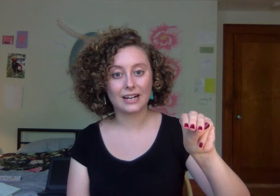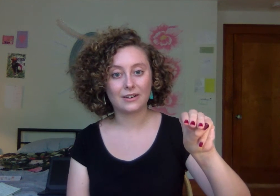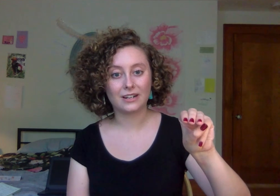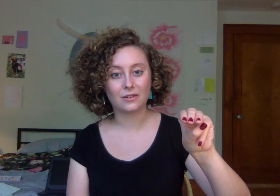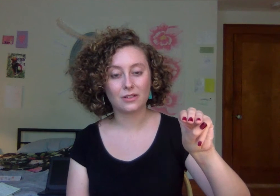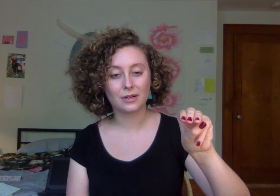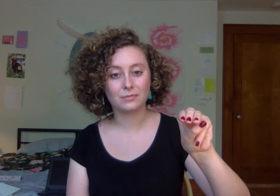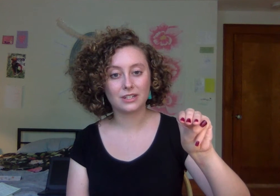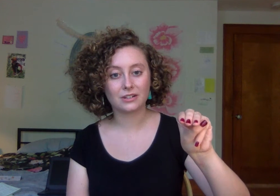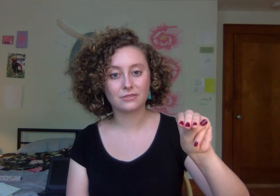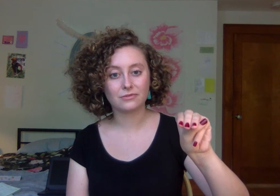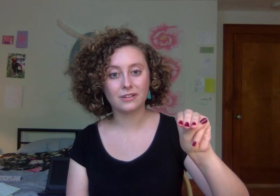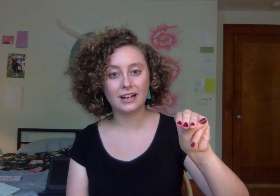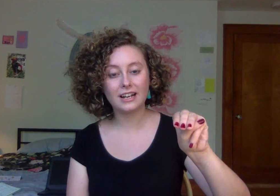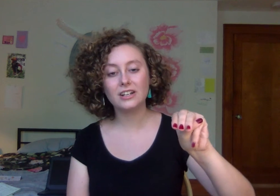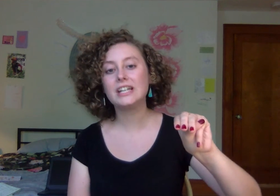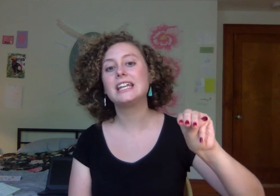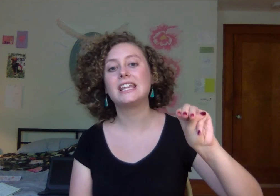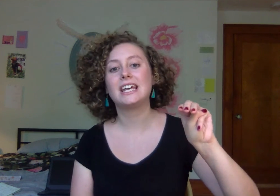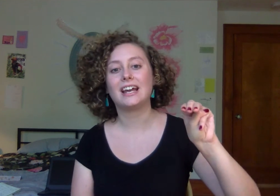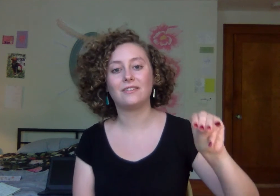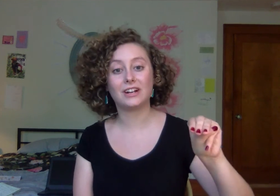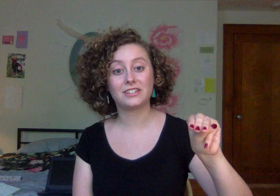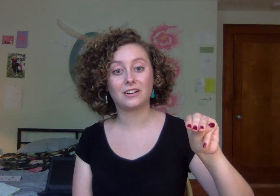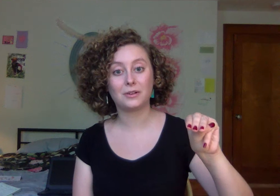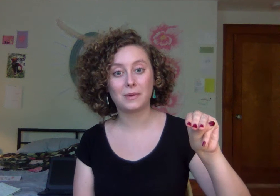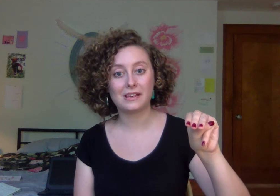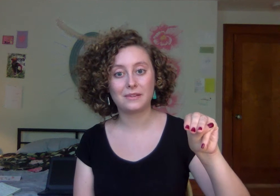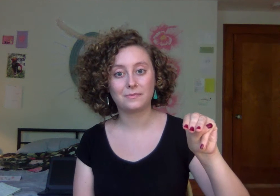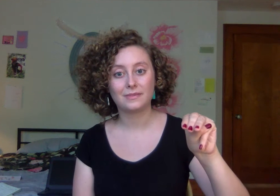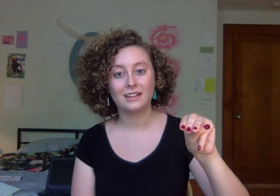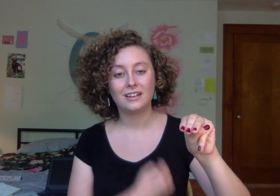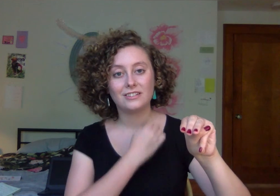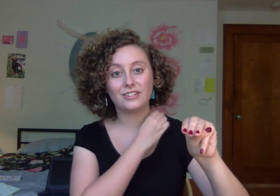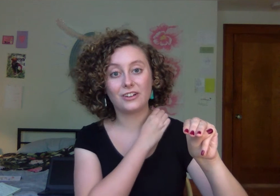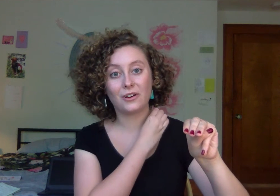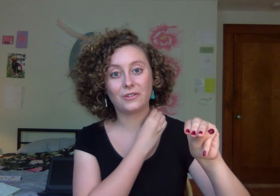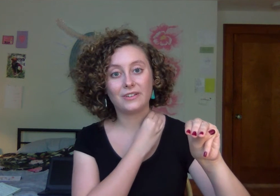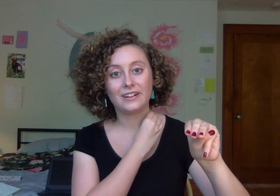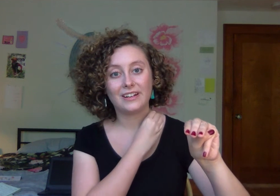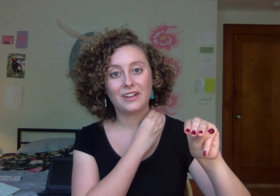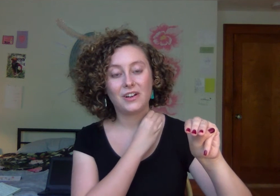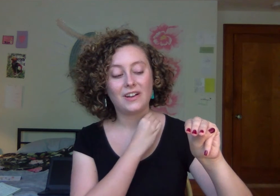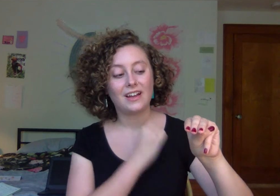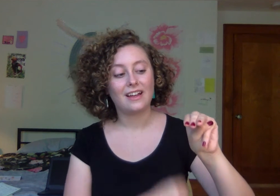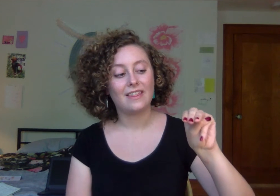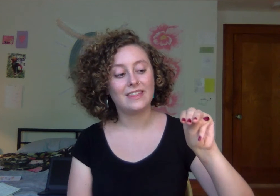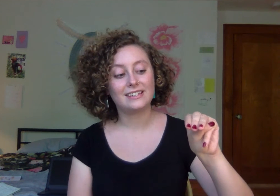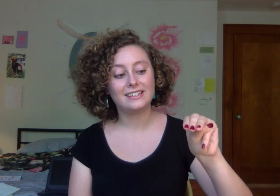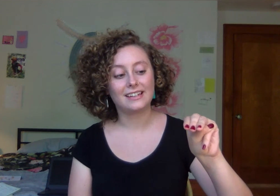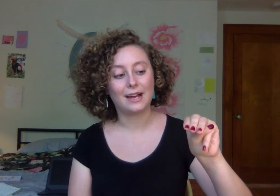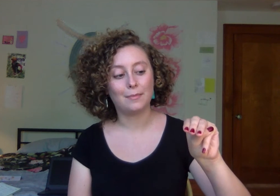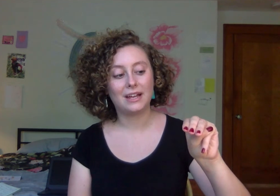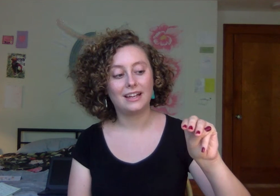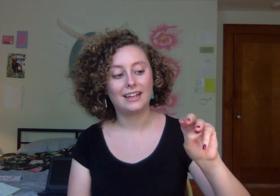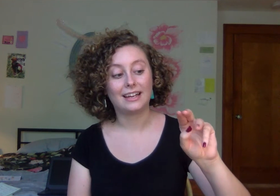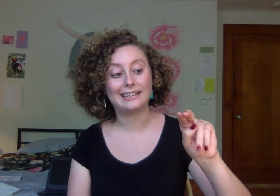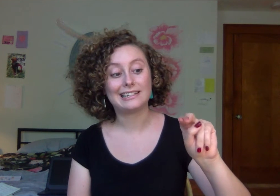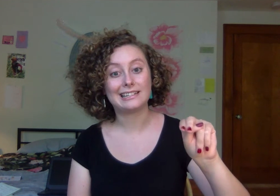and your thumb tucked right underneath and resting on your pinky. So this is M and this is